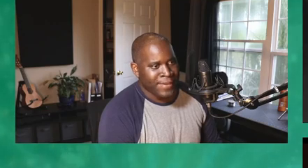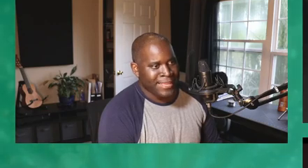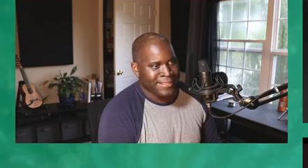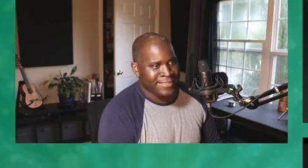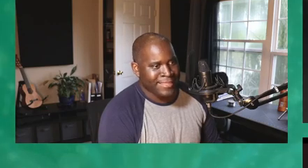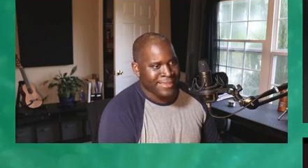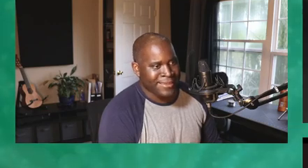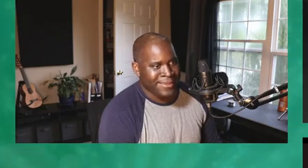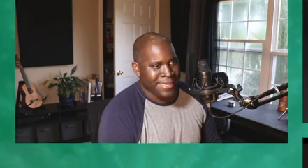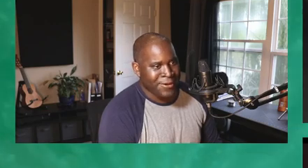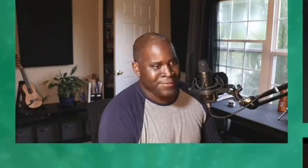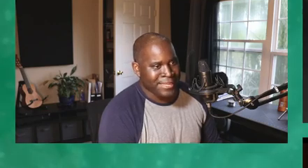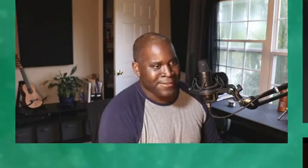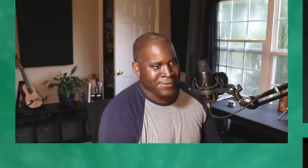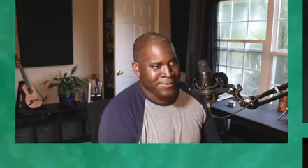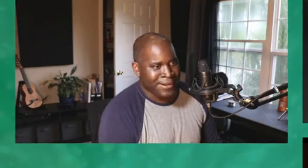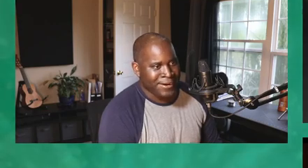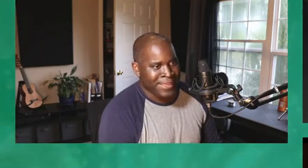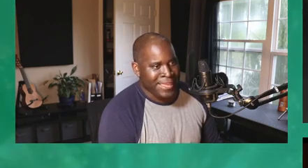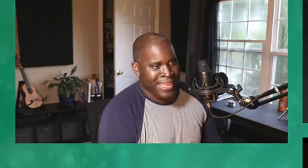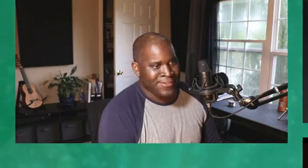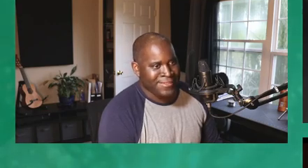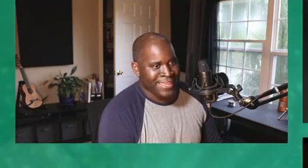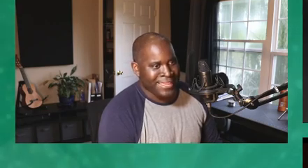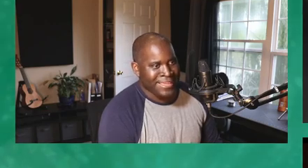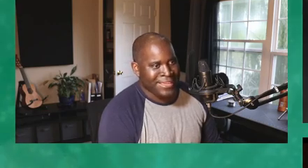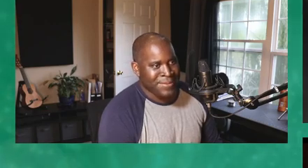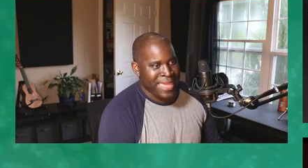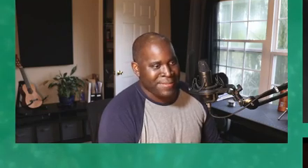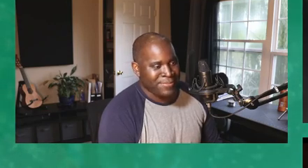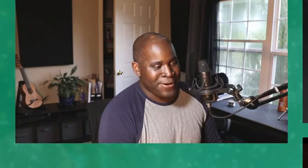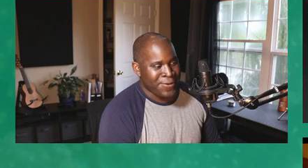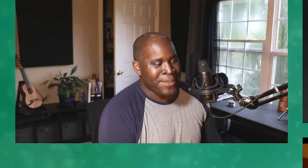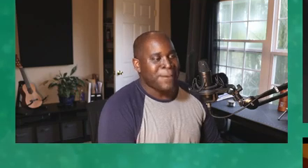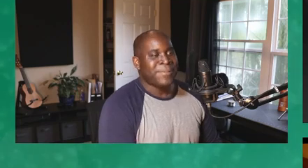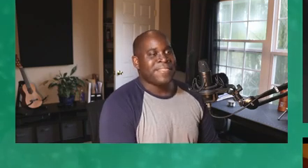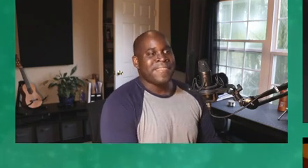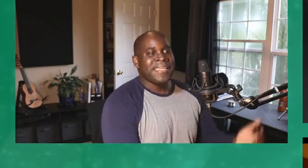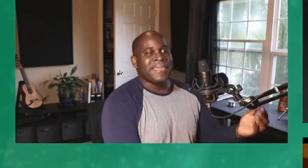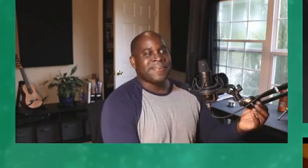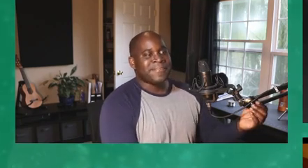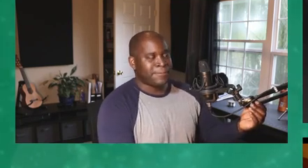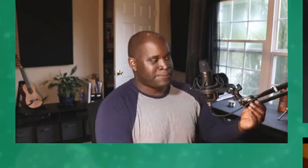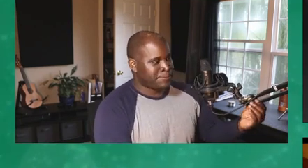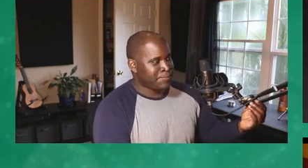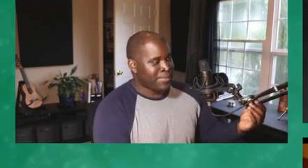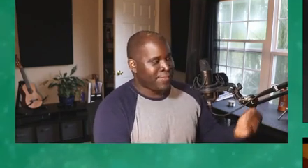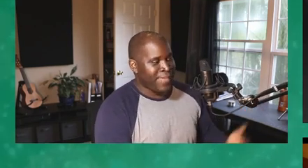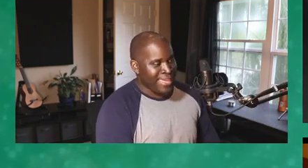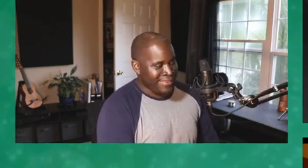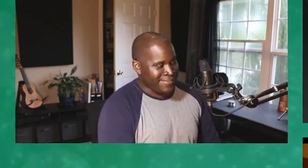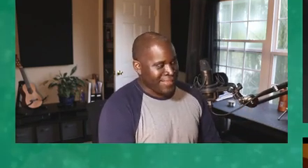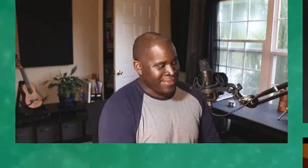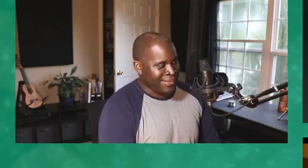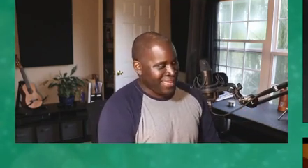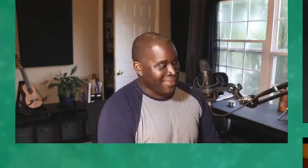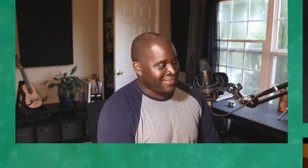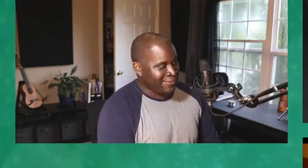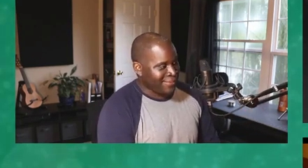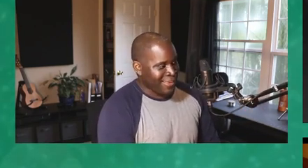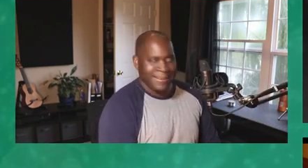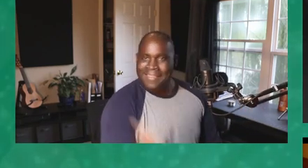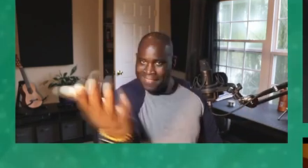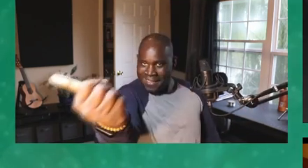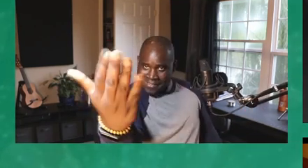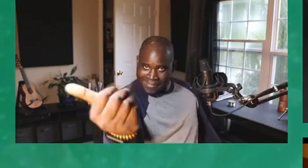Okay, she's fighting the elf ladies that are there, and she's like, come at me, bro. But the thing is, that is not an